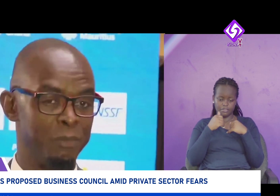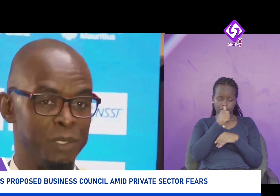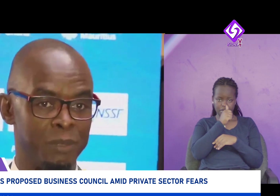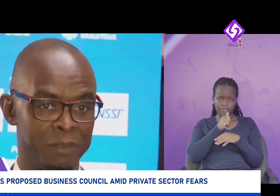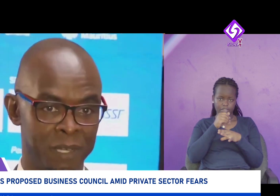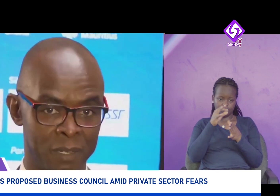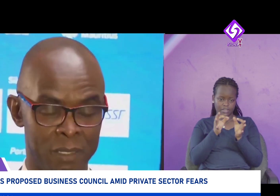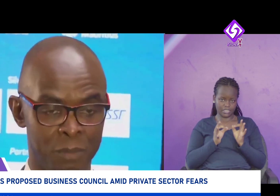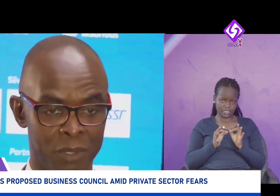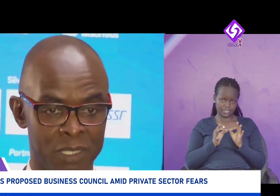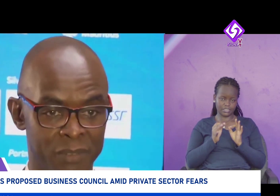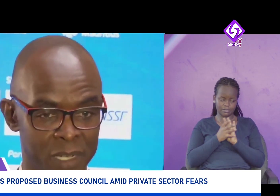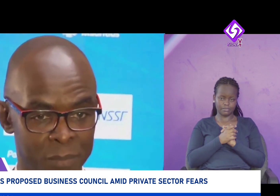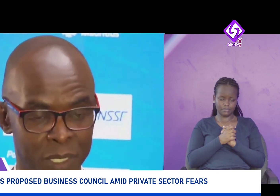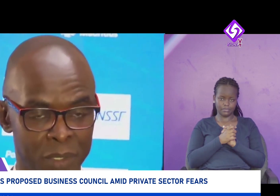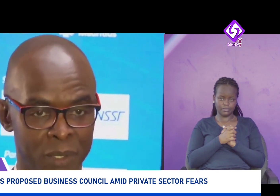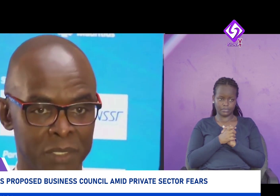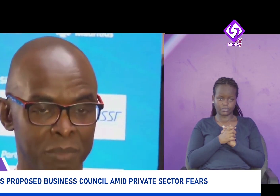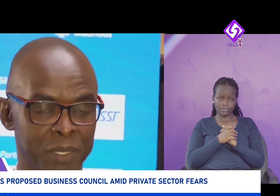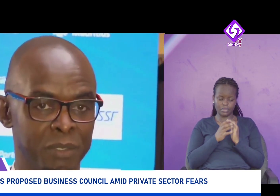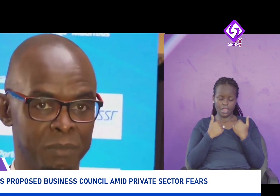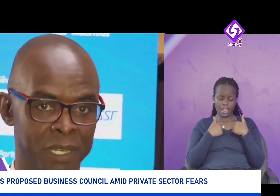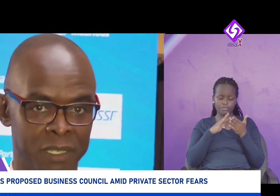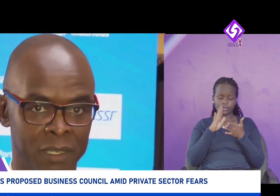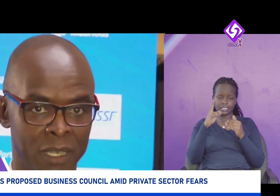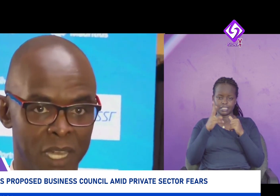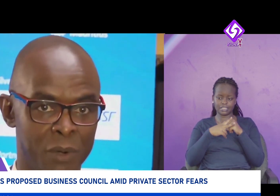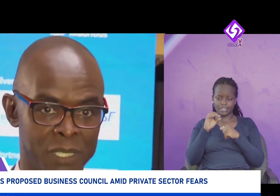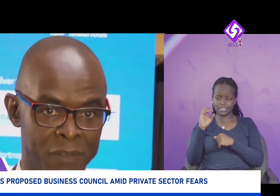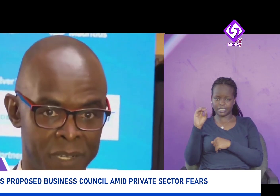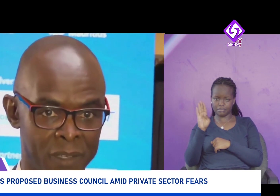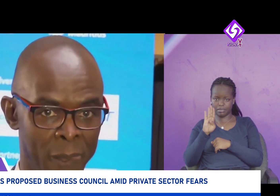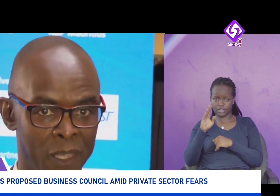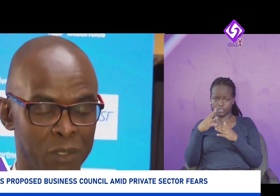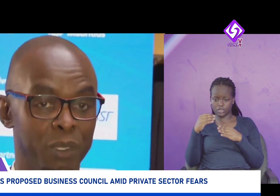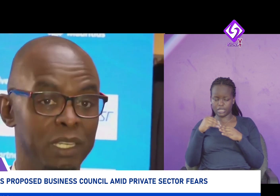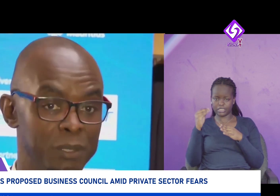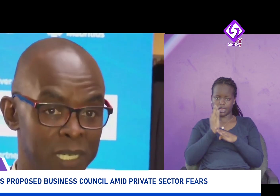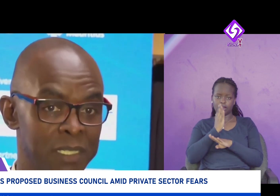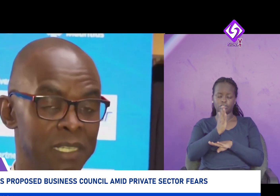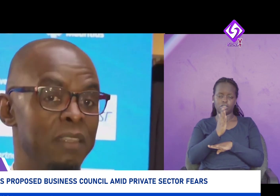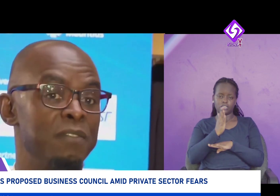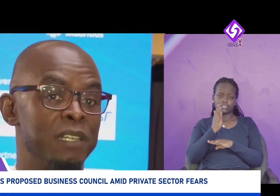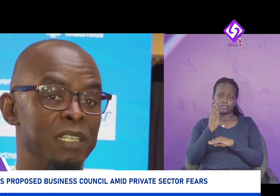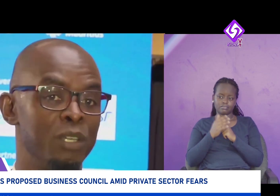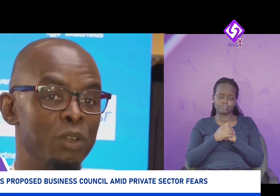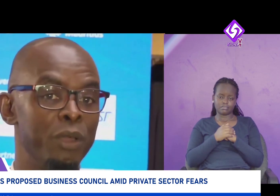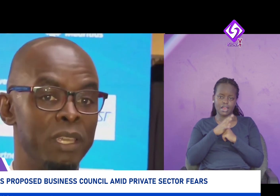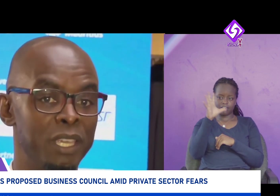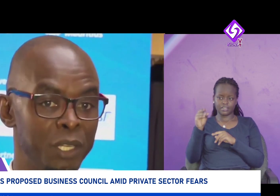we've mentioned the fact that there's more than $700 billion of pension funding across Africa. So we need to start seeing this funding going